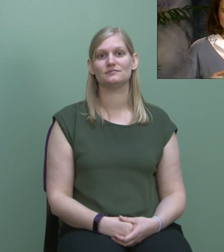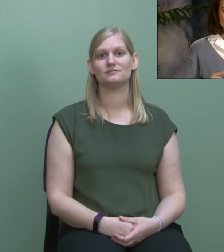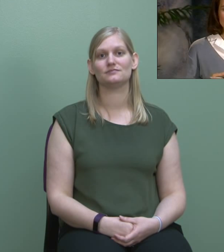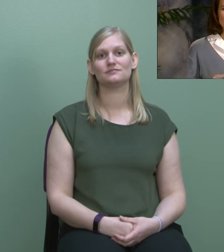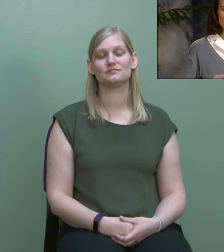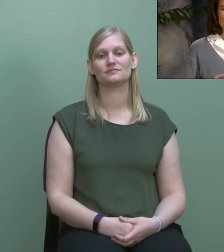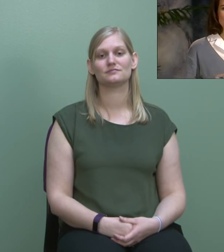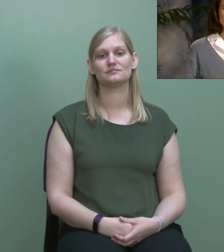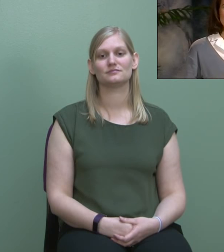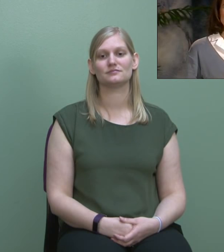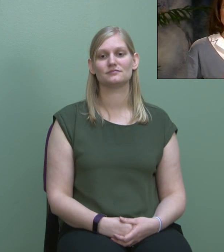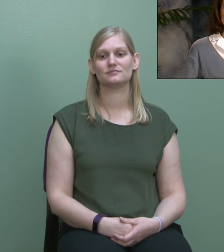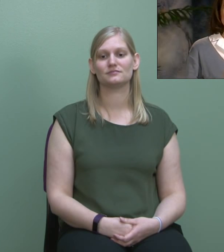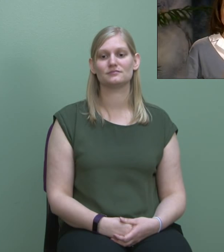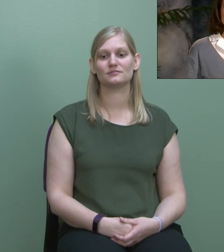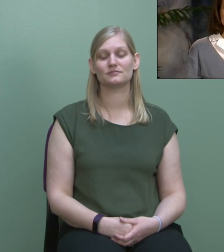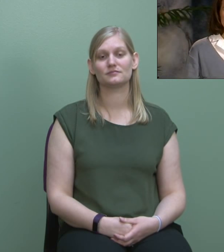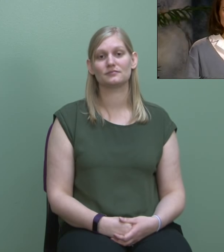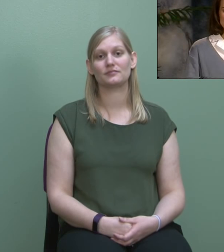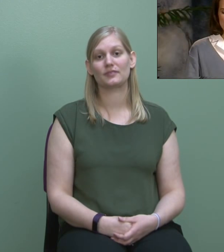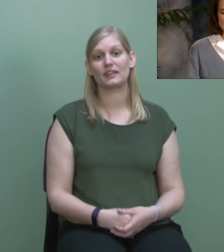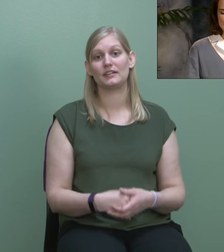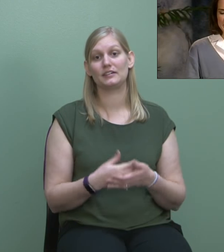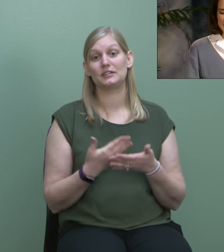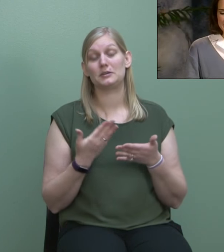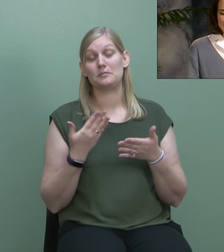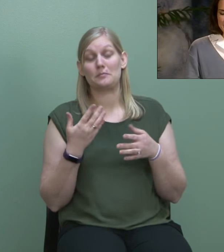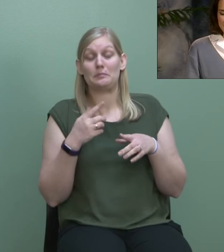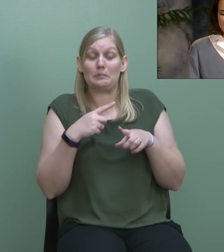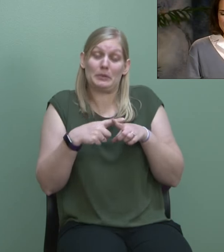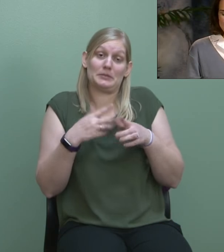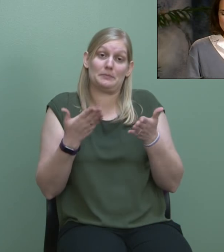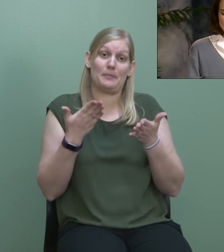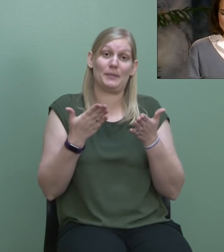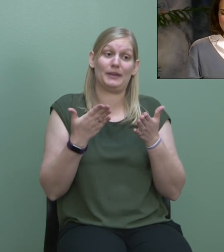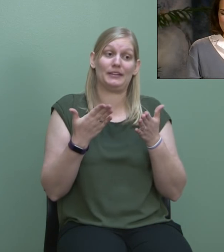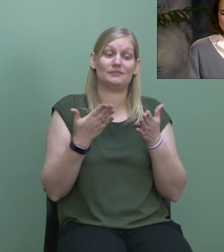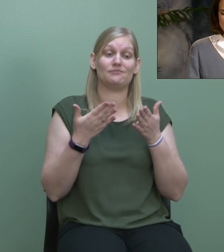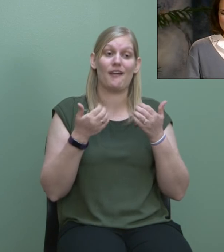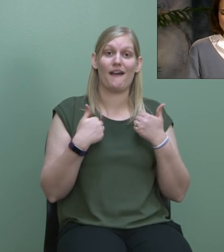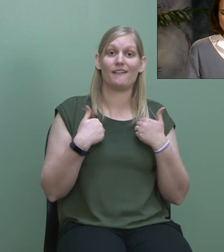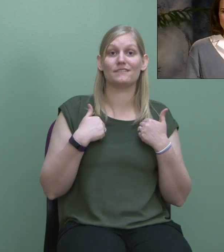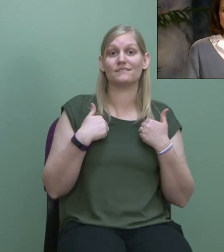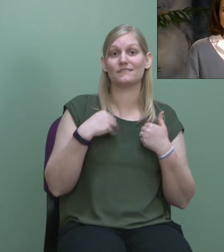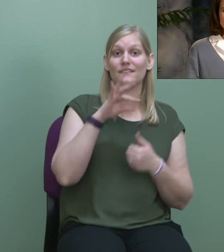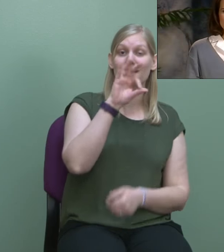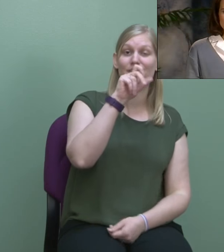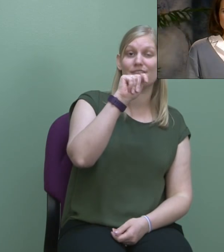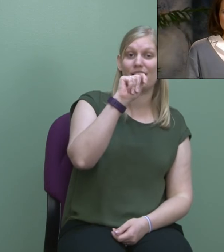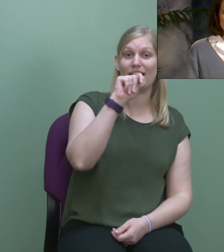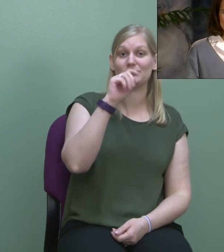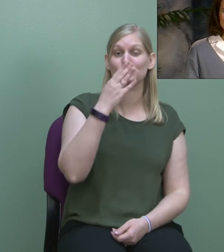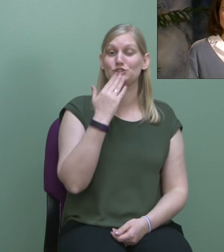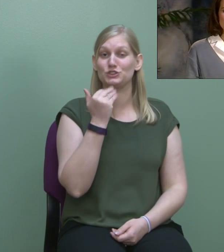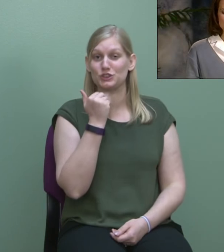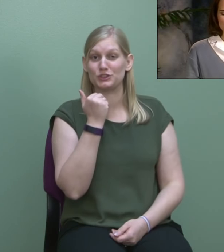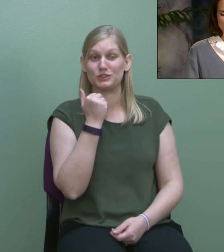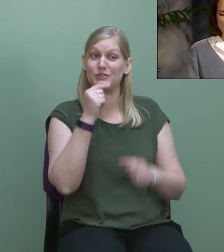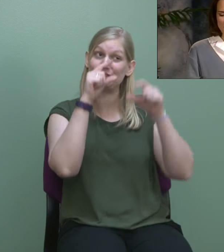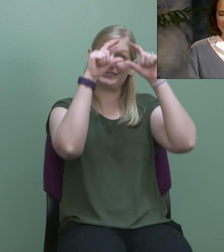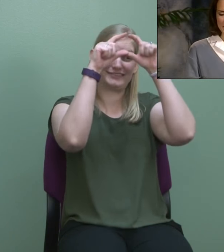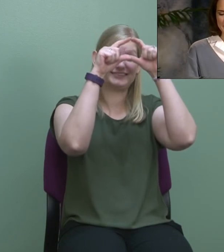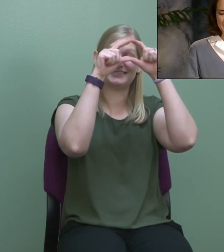the fats, oils, and sugar group on top. So we need to watch that the foods that we are eating